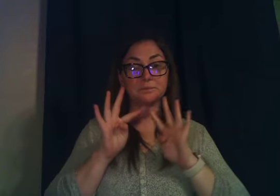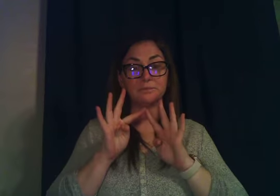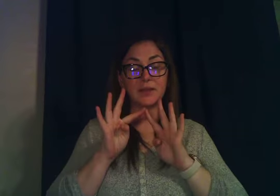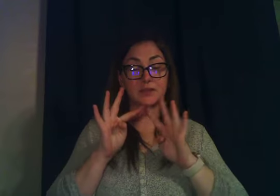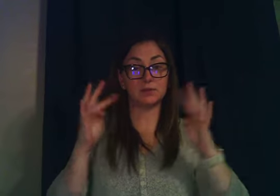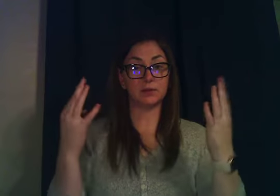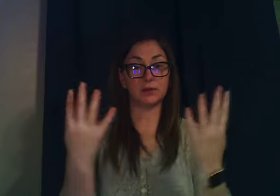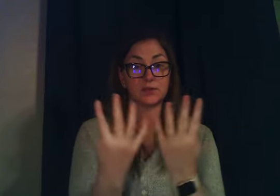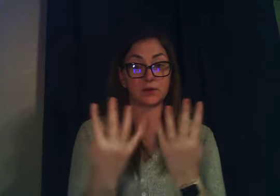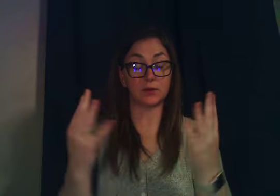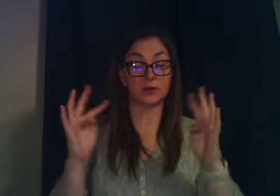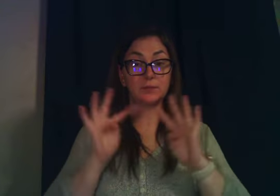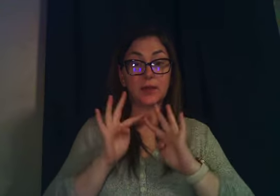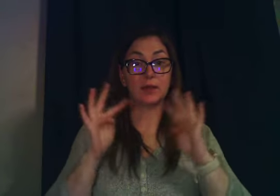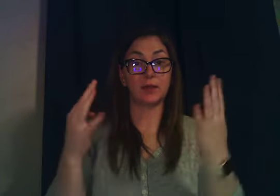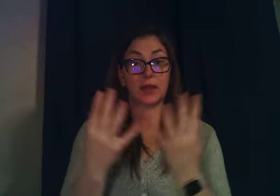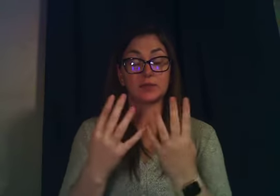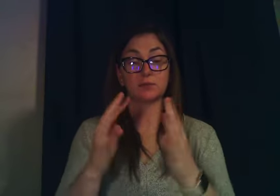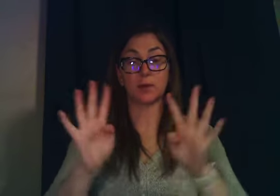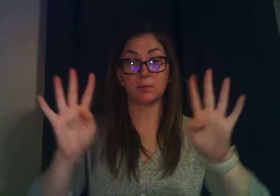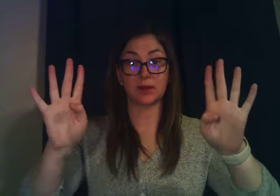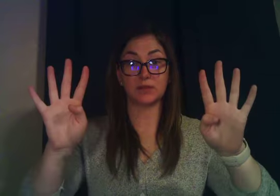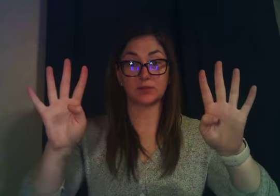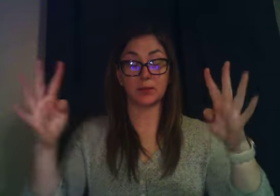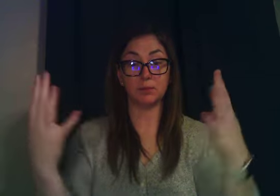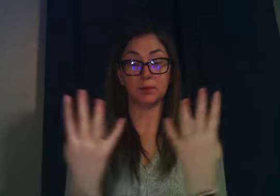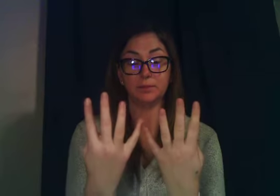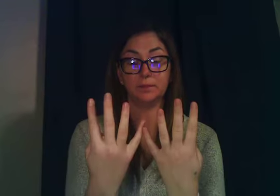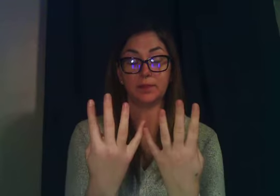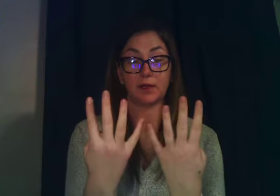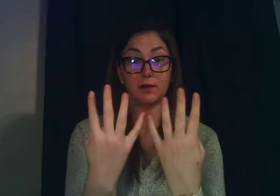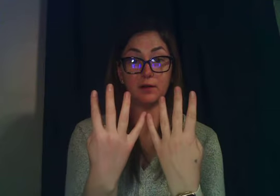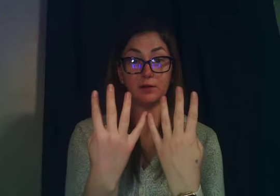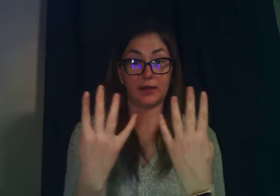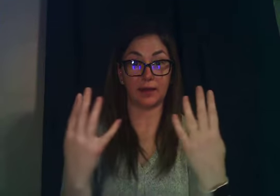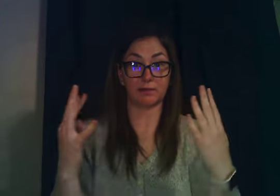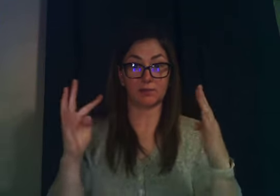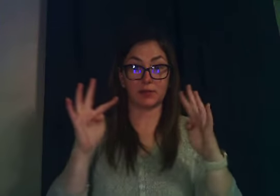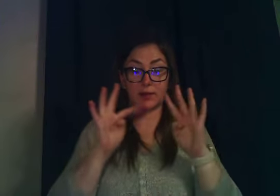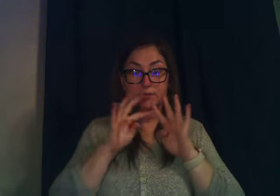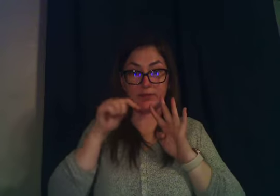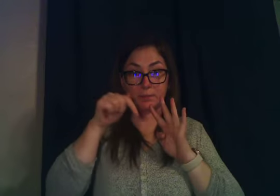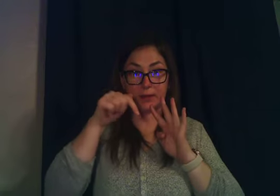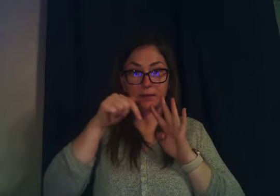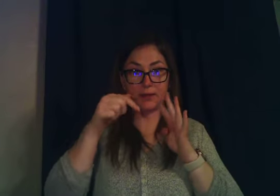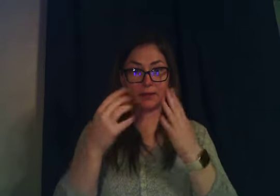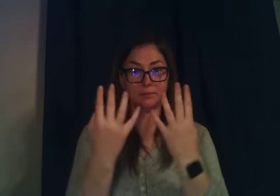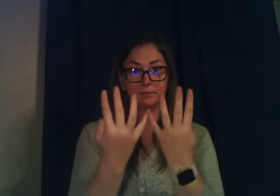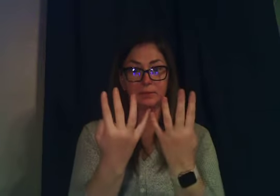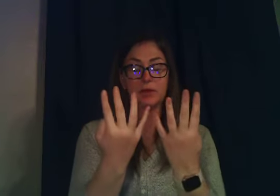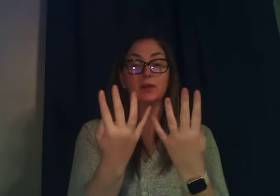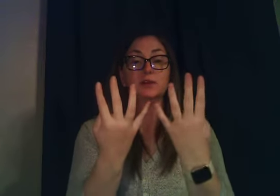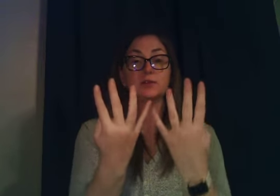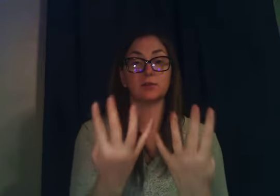into a little circle. Okay? So remember, like, these are people. They're all gathering around something right here. So